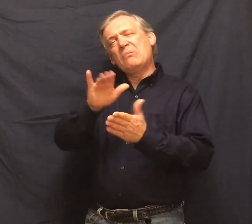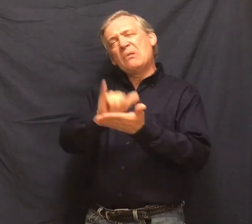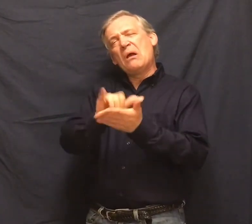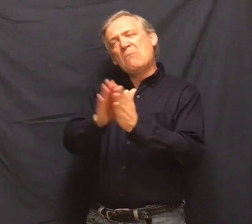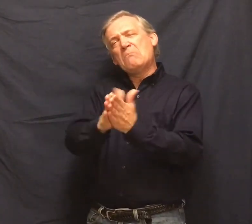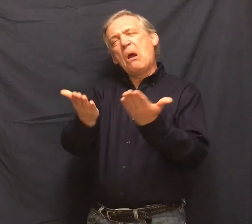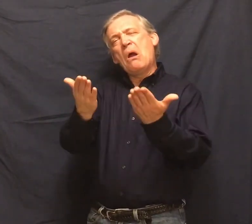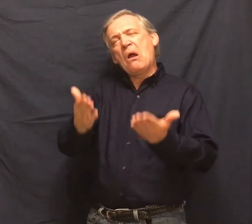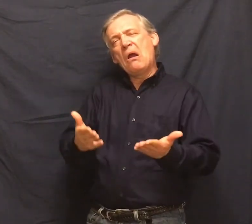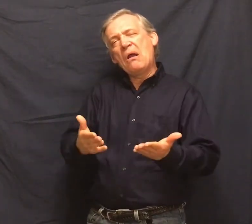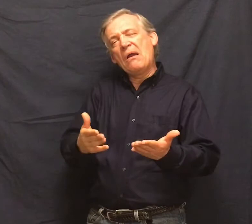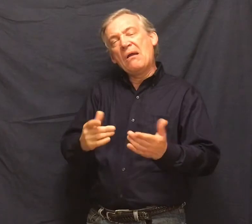But it wasn't there.